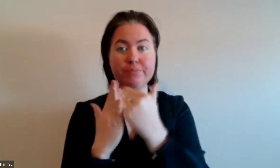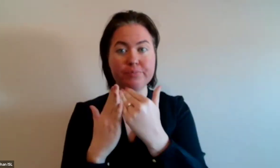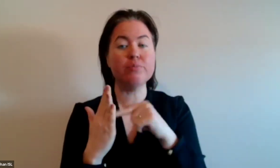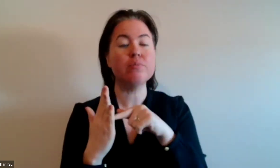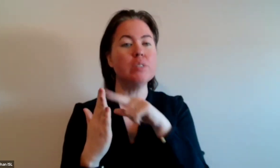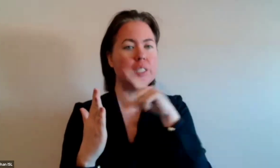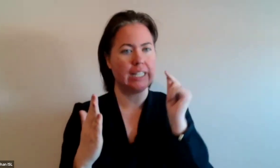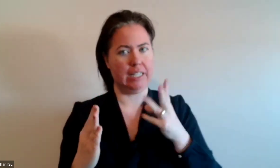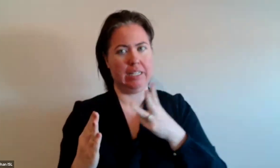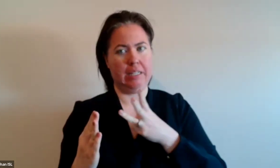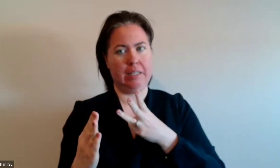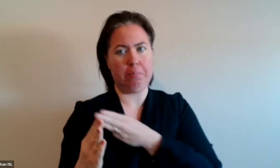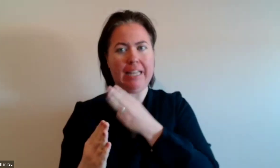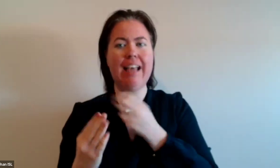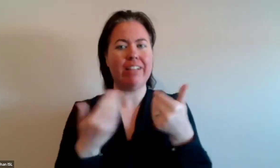provide gender